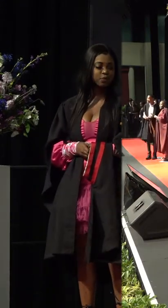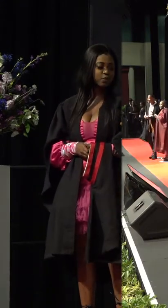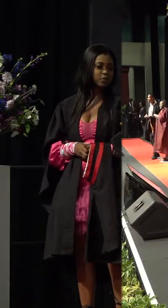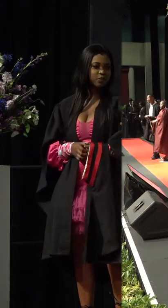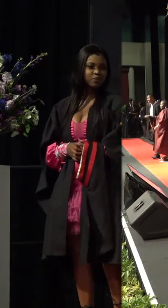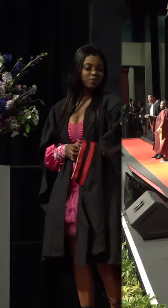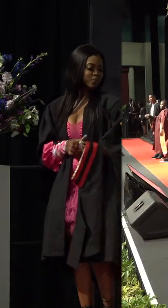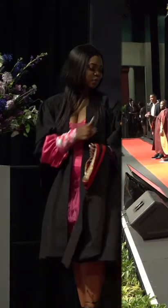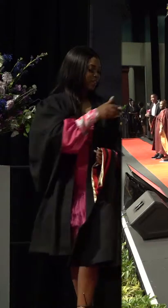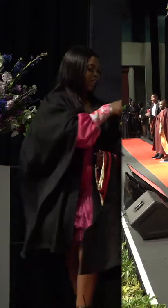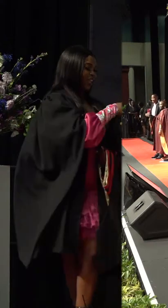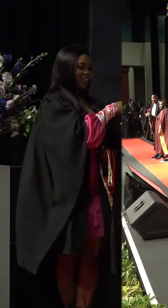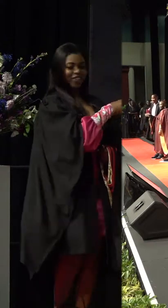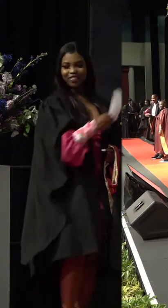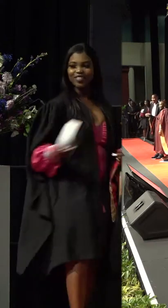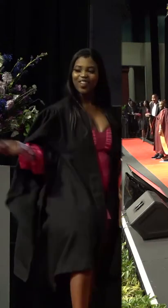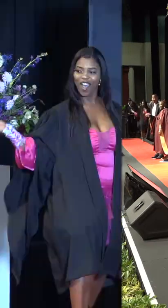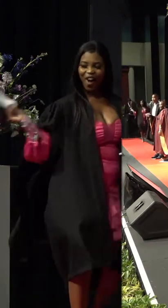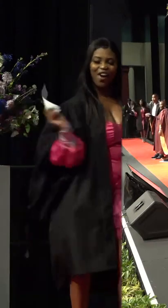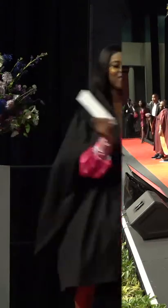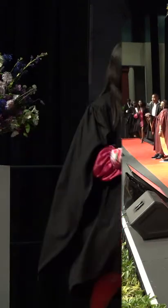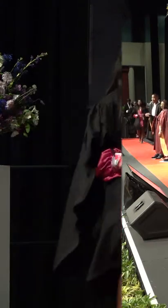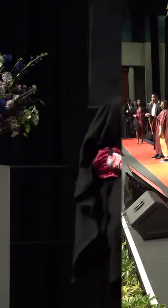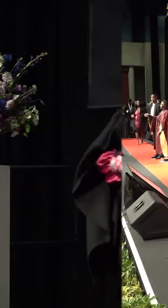Nobuhle Khatebe.